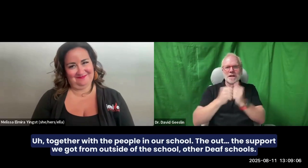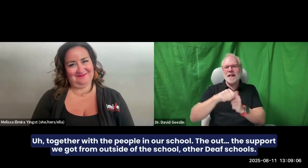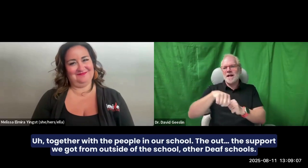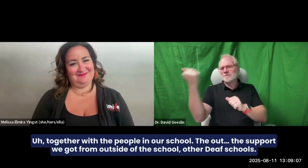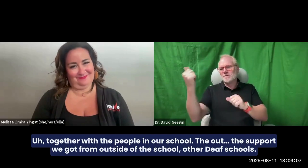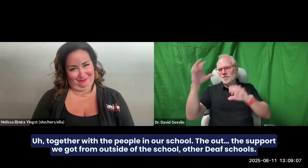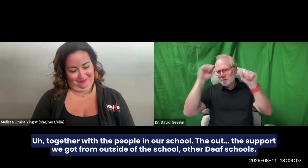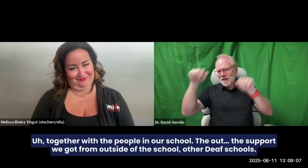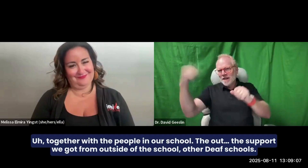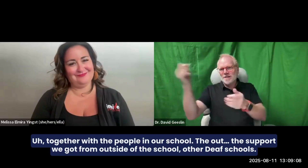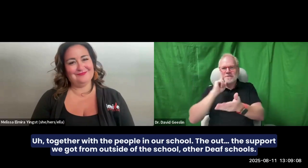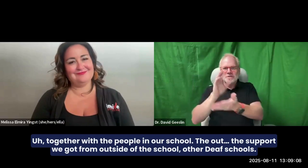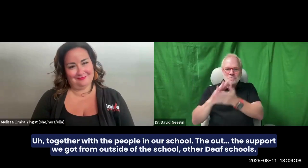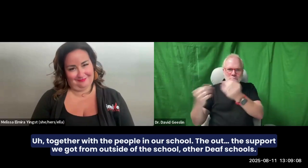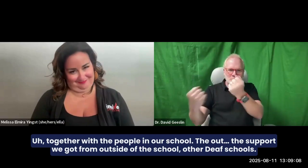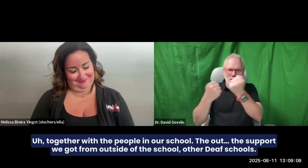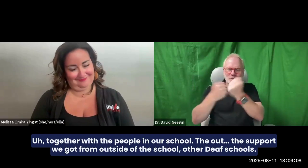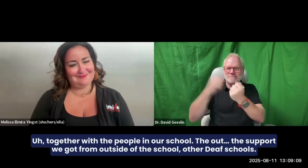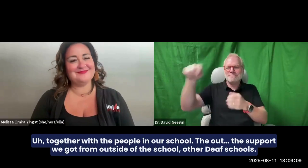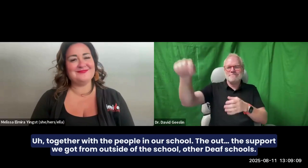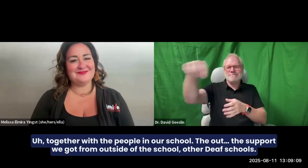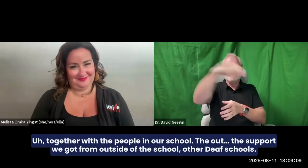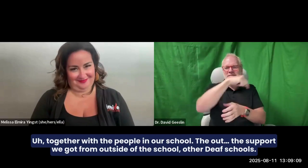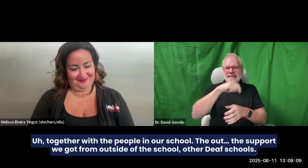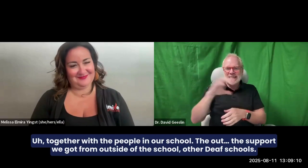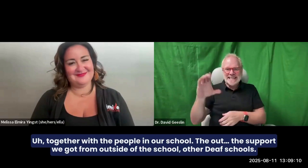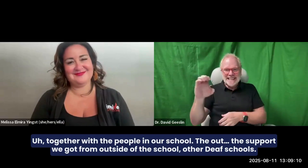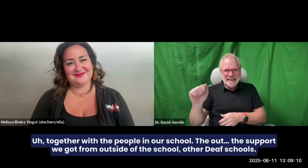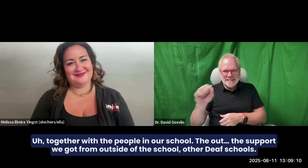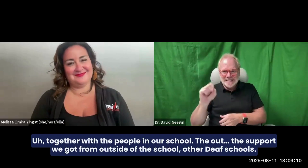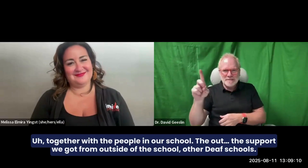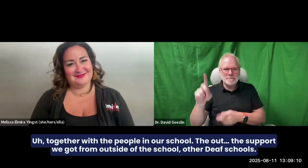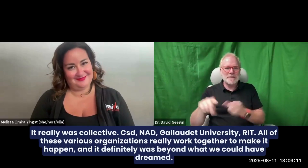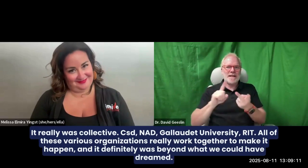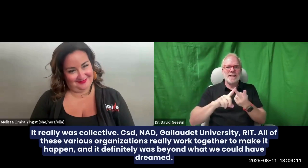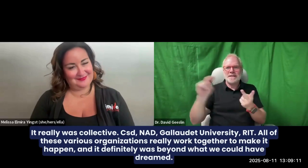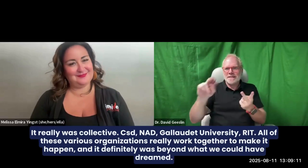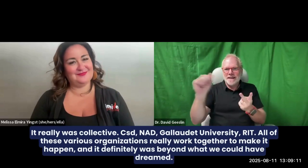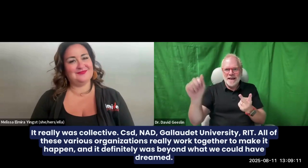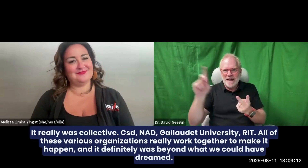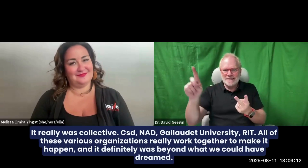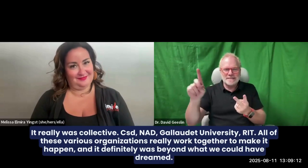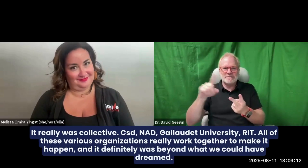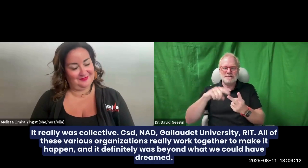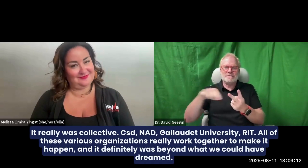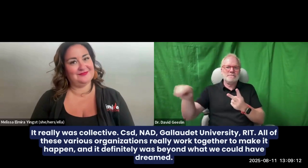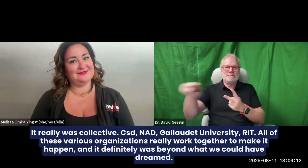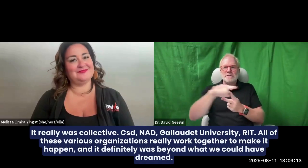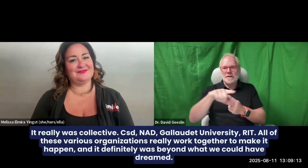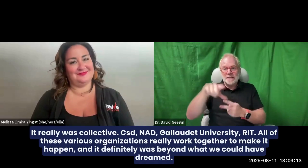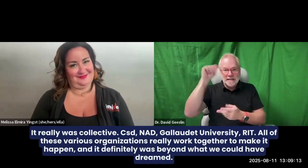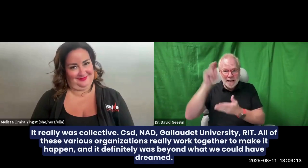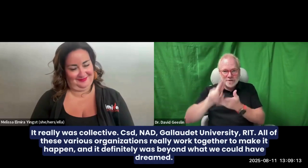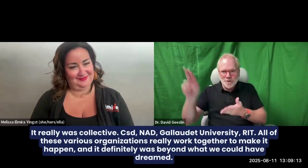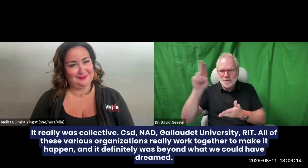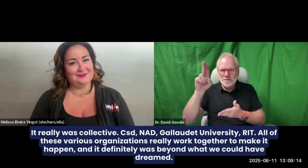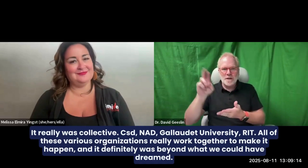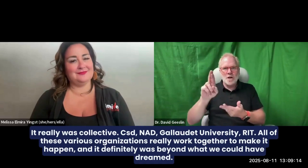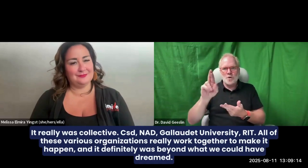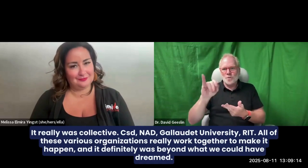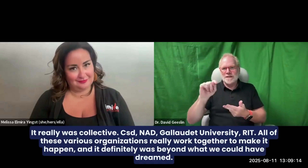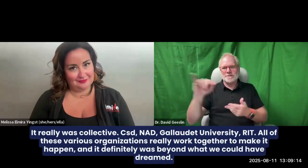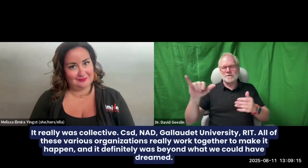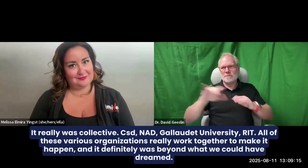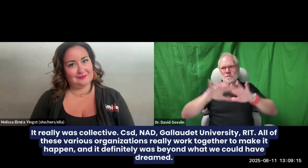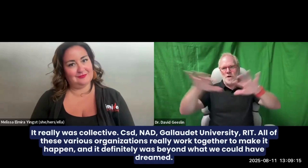school, the support we got from outside of the school, other deaf schools. It really was collective. CSD,